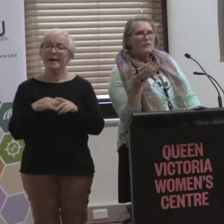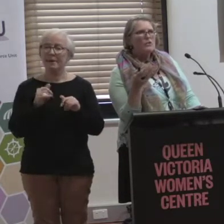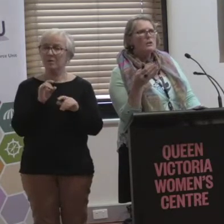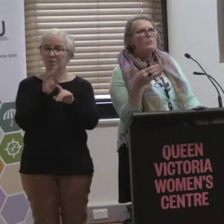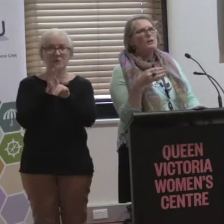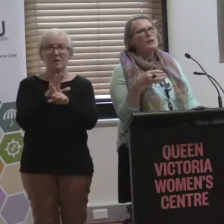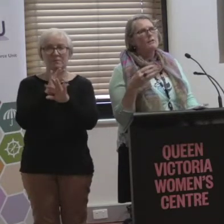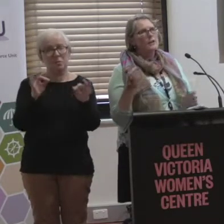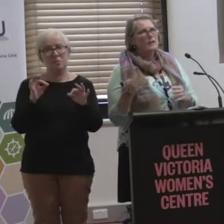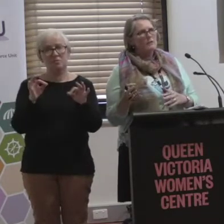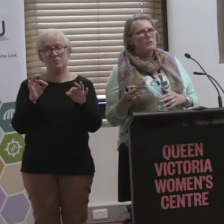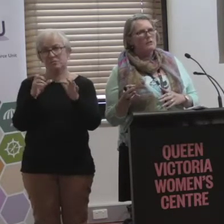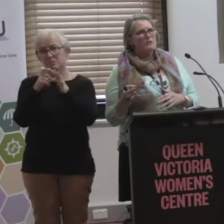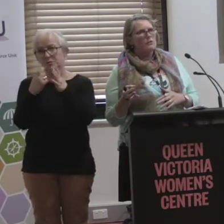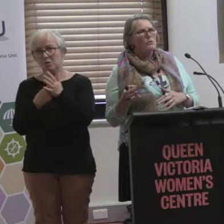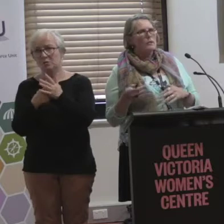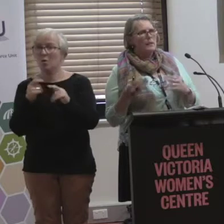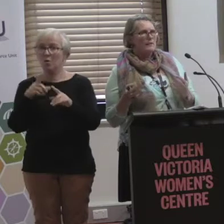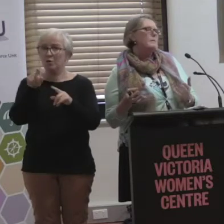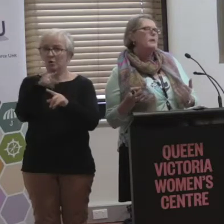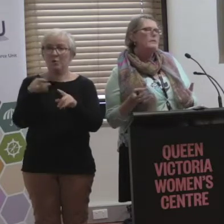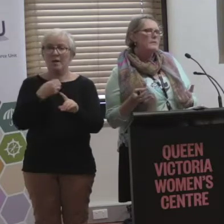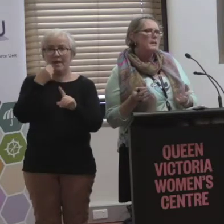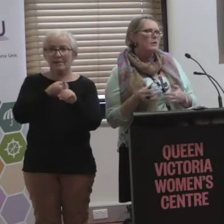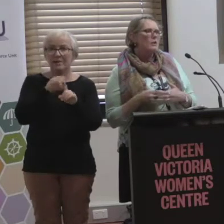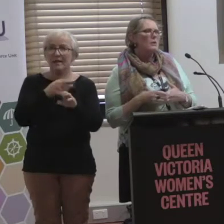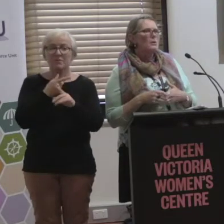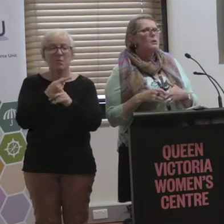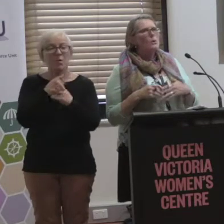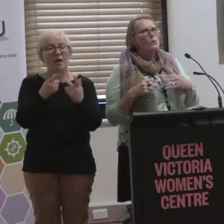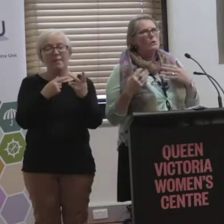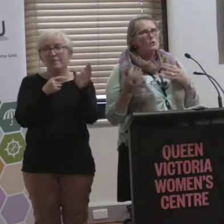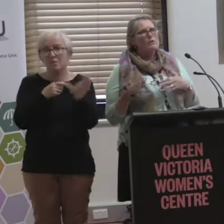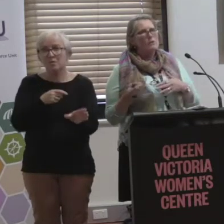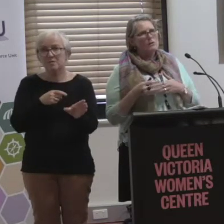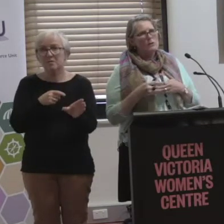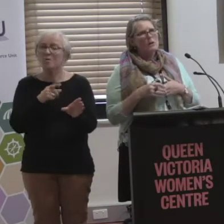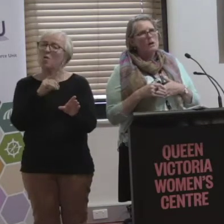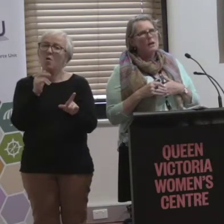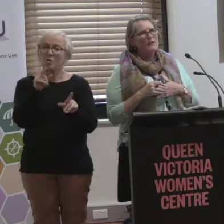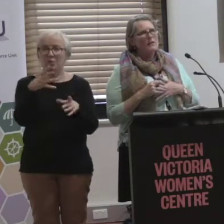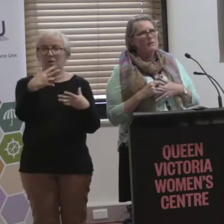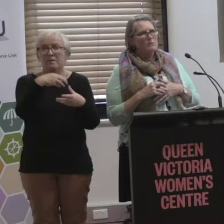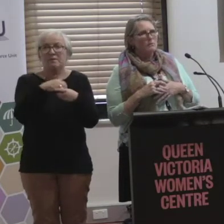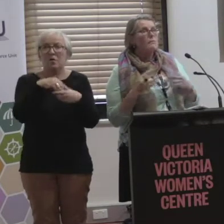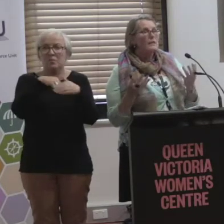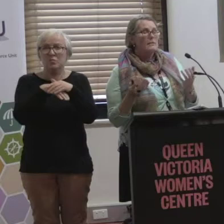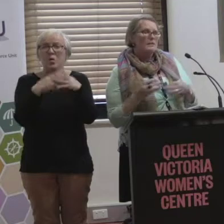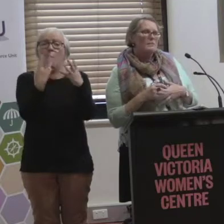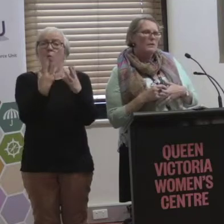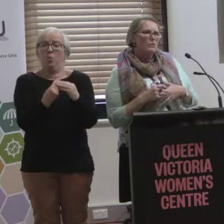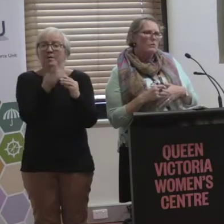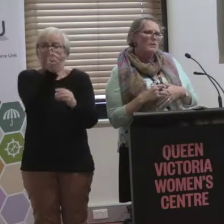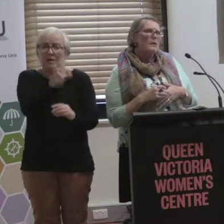health practitioner, but you're advocating for an individual that has been offered some medical treatment, or you're involved with a client that